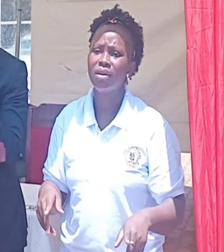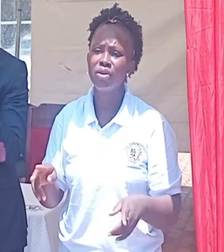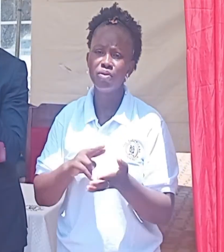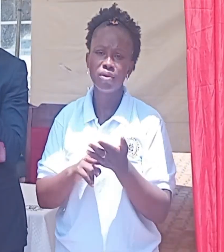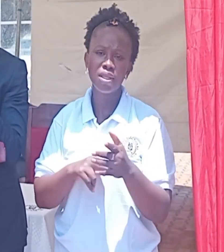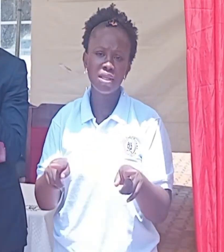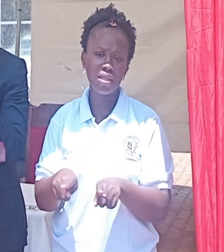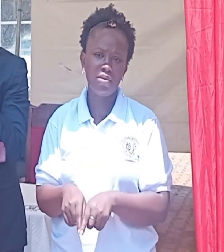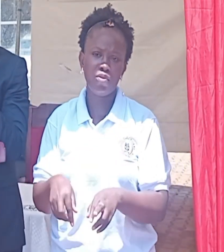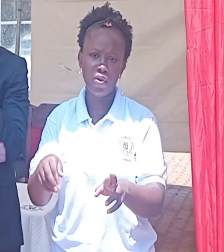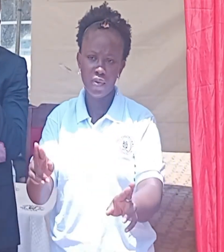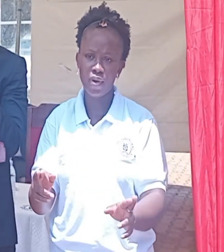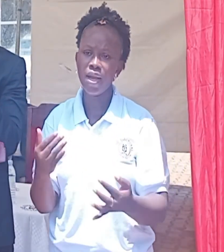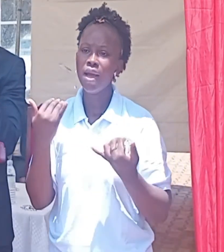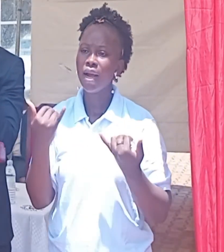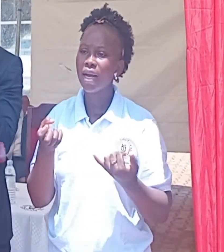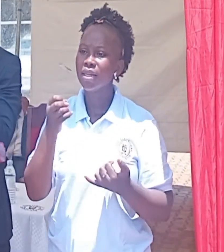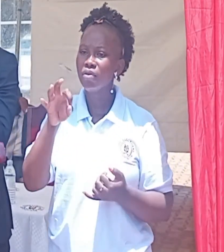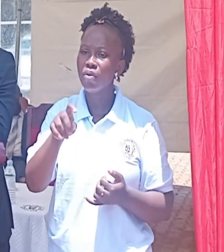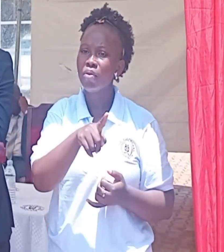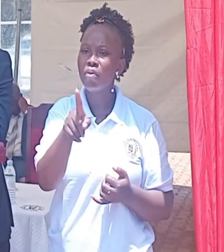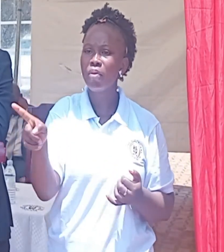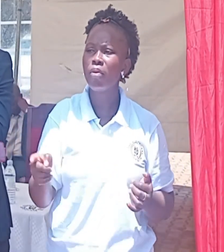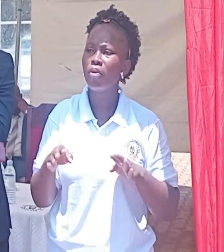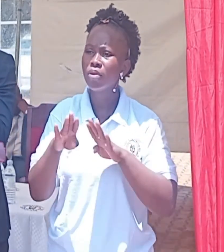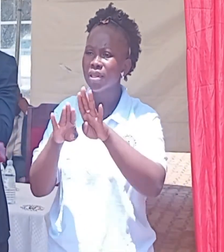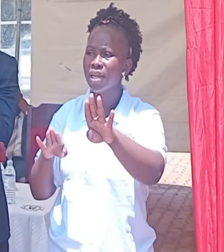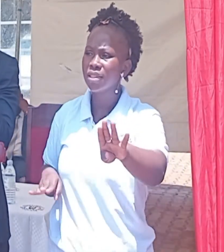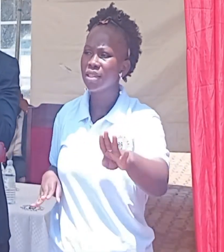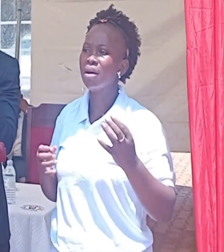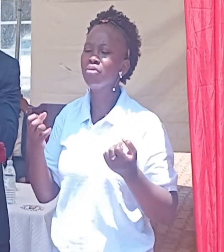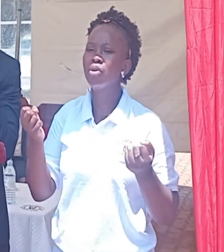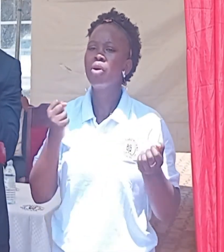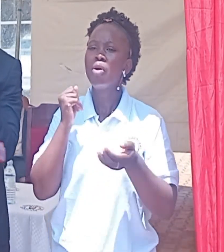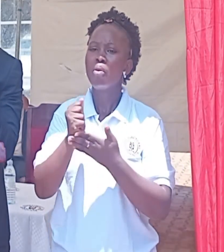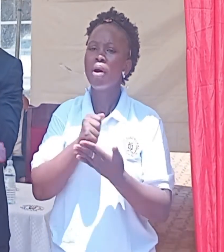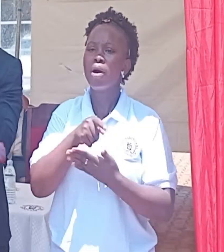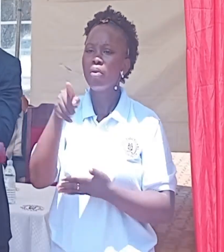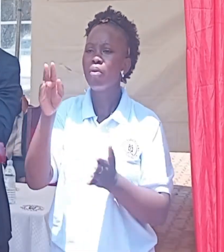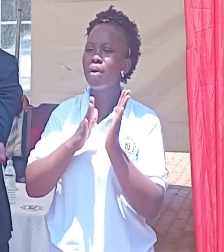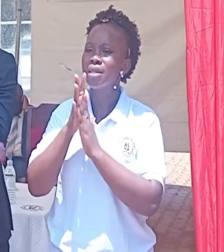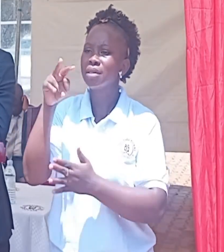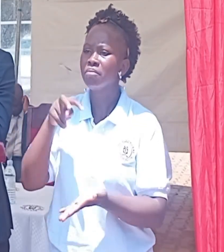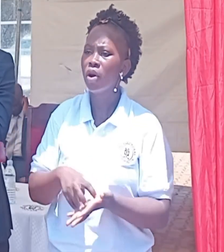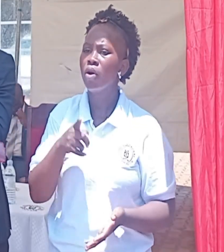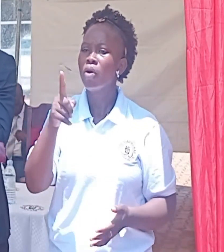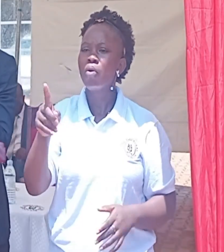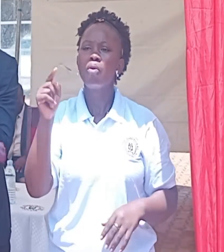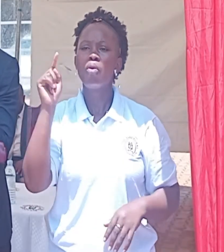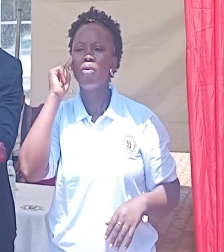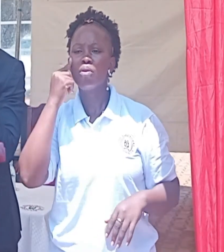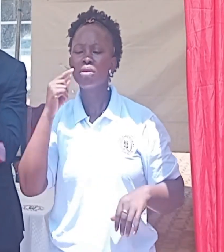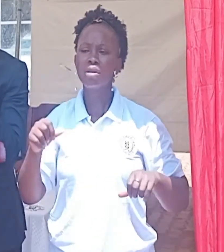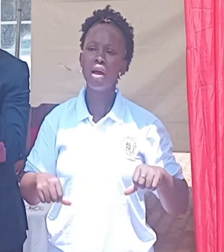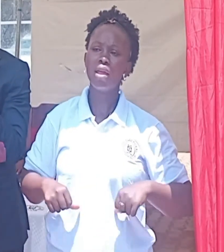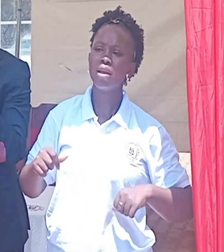gamu. Kakati bunoomalayo oluguudo lwonna kubanga ogenda kwesimbawo bungulu wa kitalo, kiki